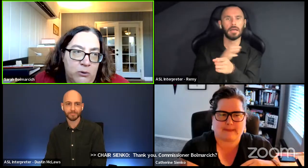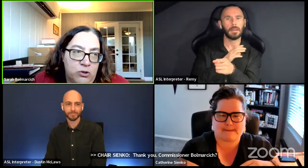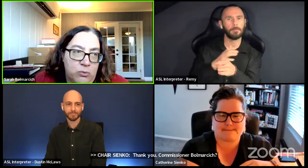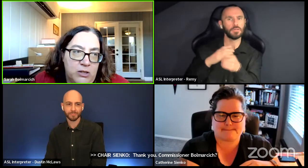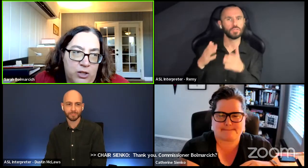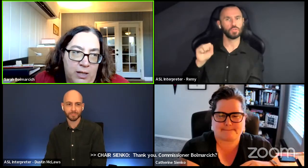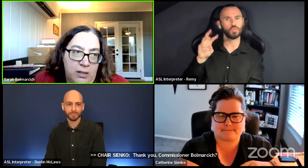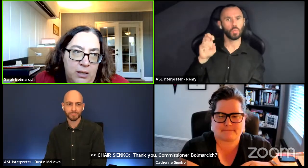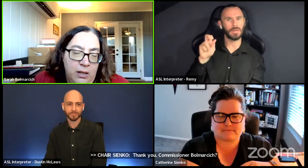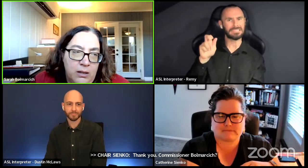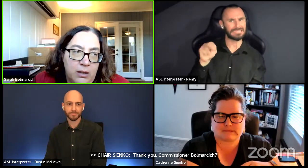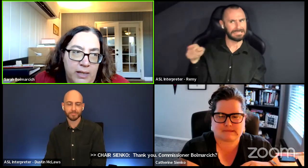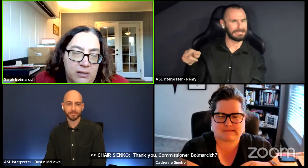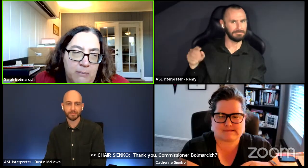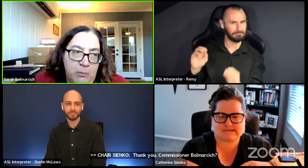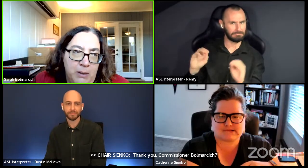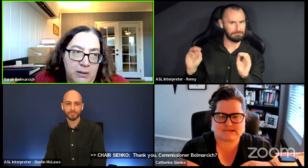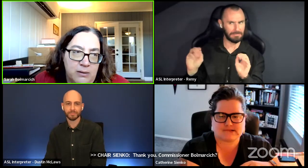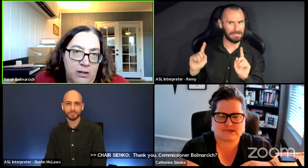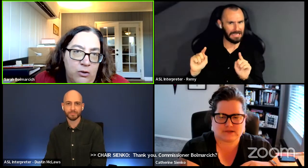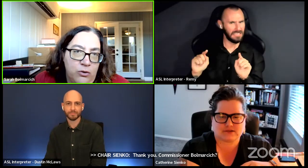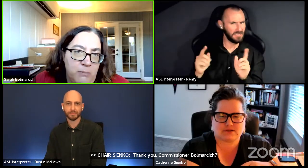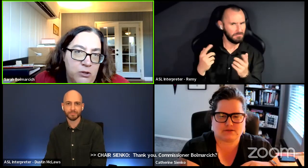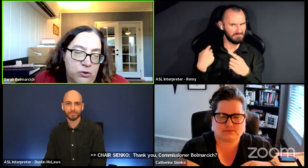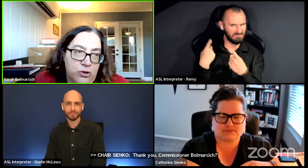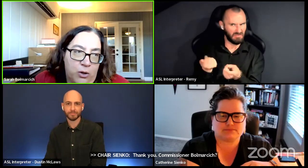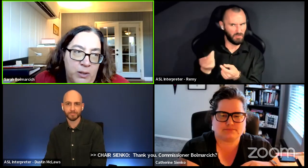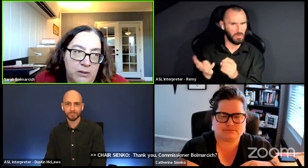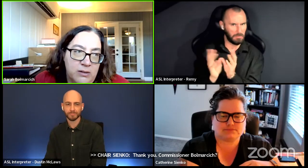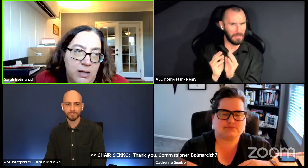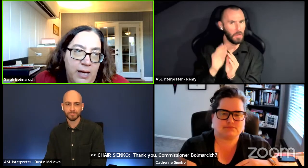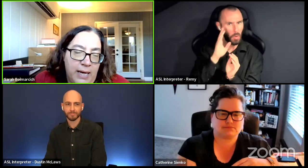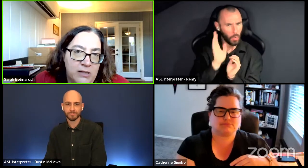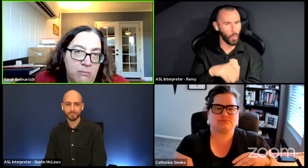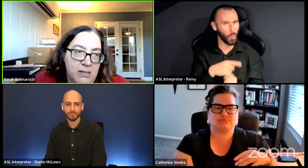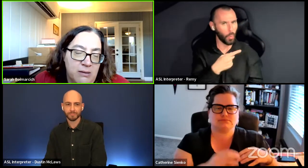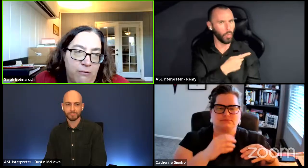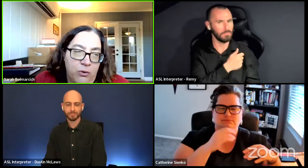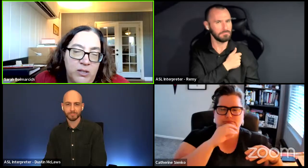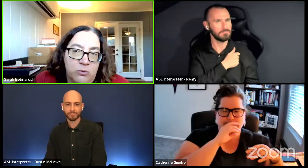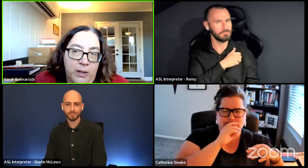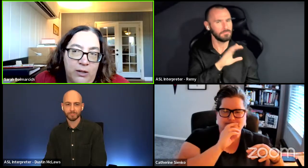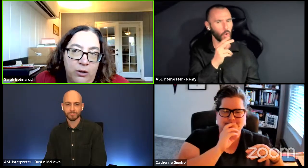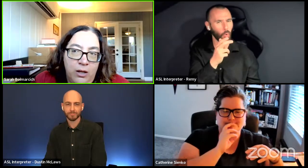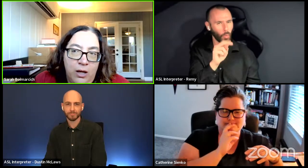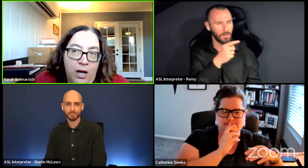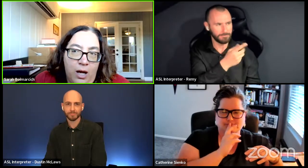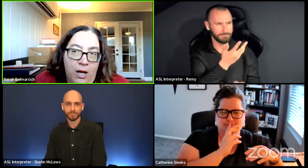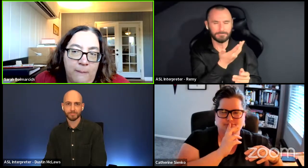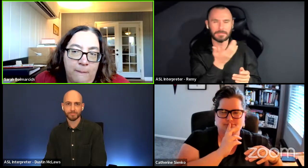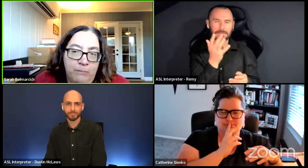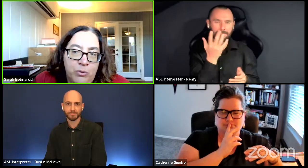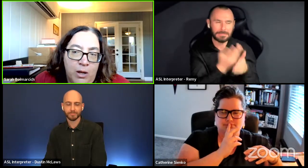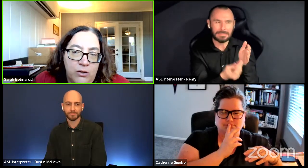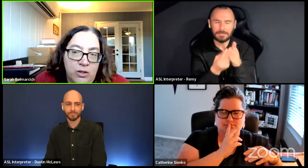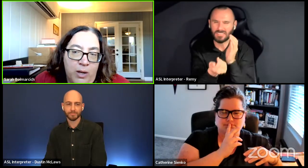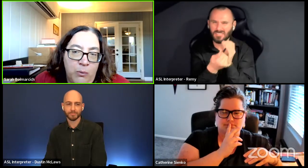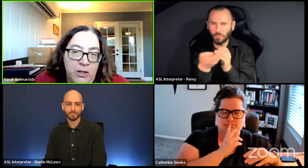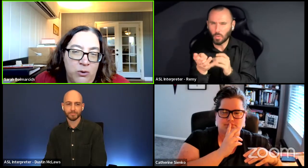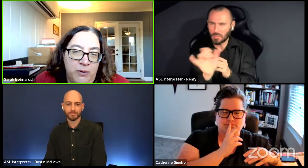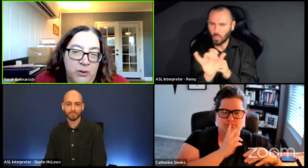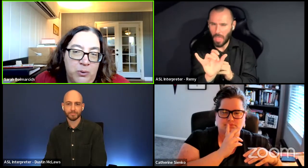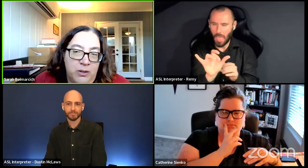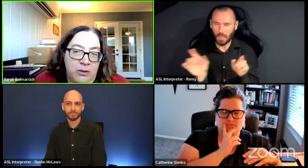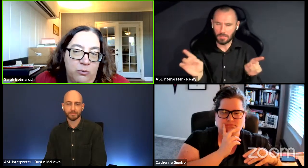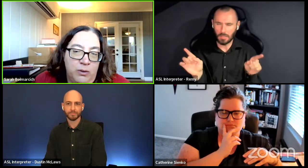been able to attend the last couple meetings. I know Commissioner Cohen's had to miss a few as well. So